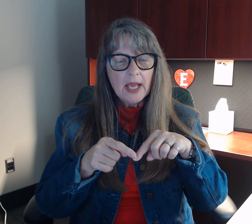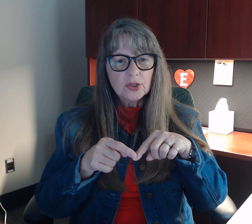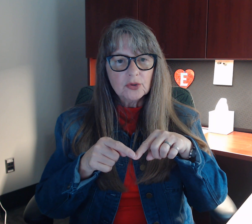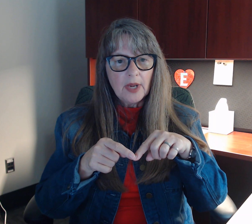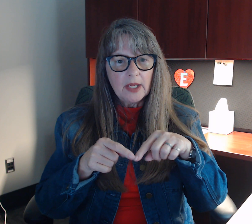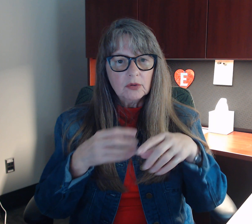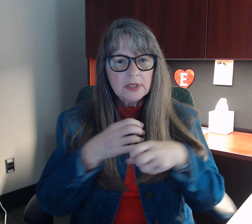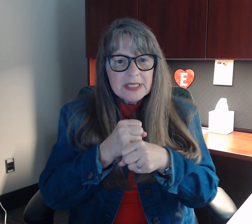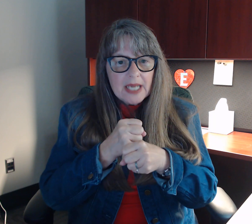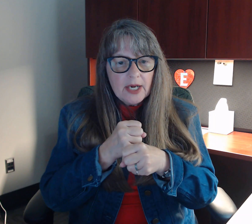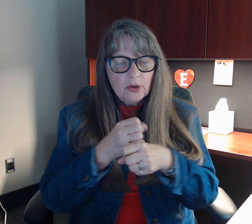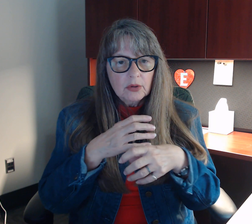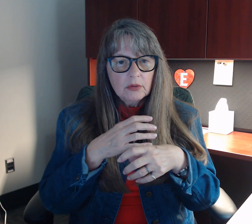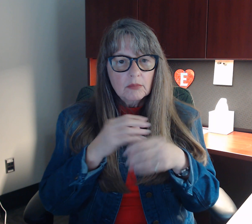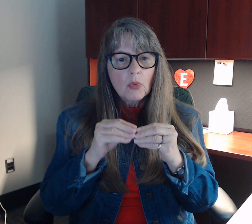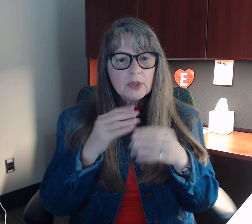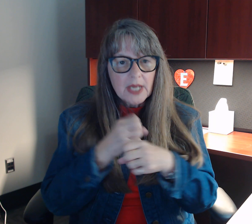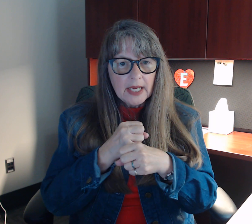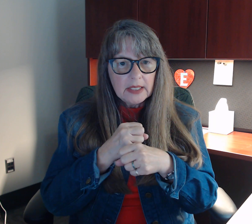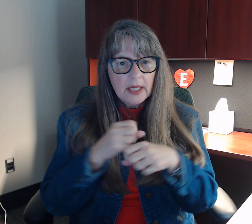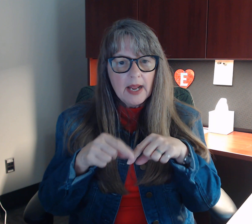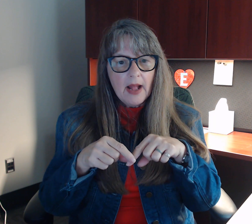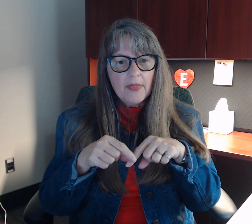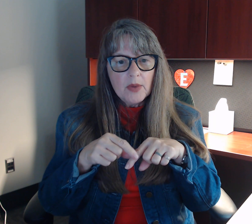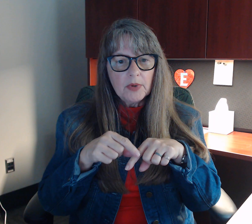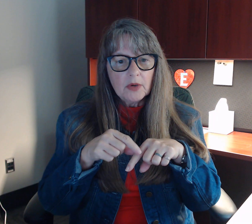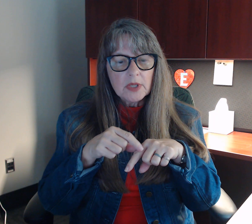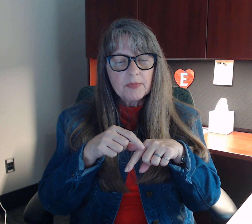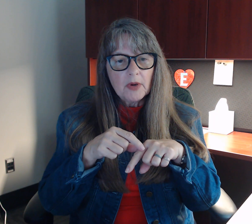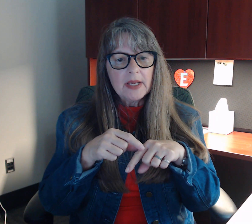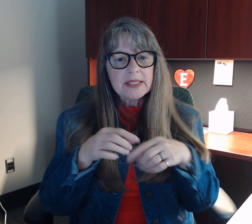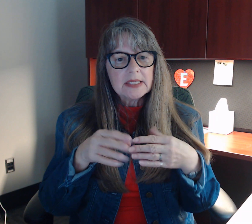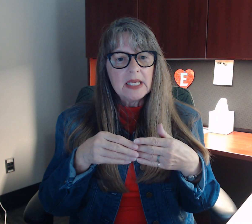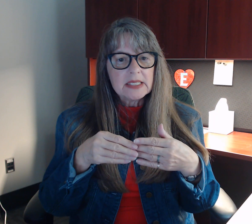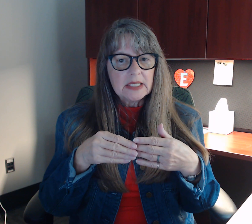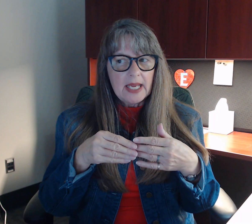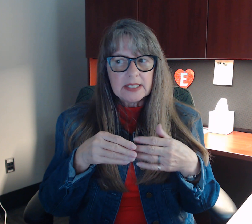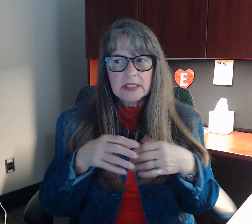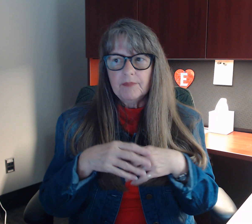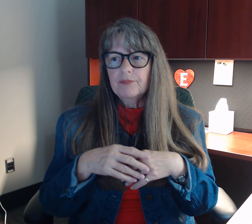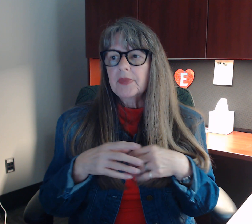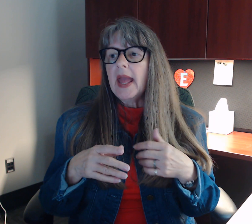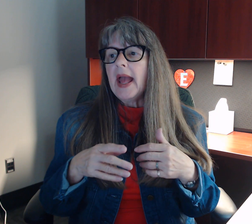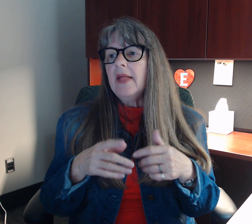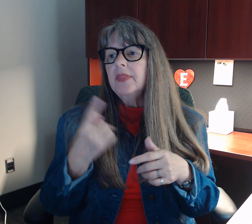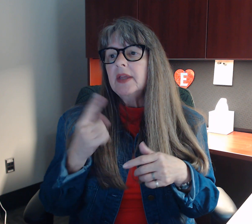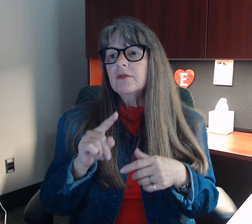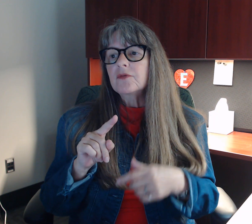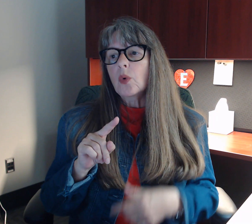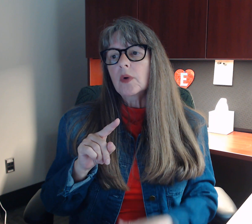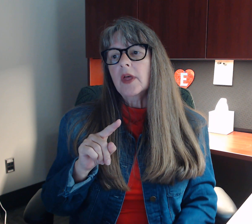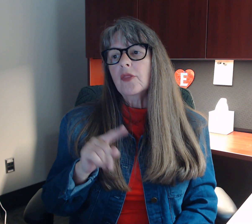your ankle, it's tighter, more tight, and then when it goes up there, it's less. And then for the